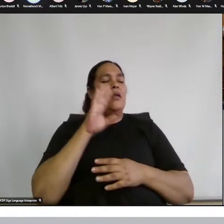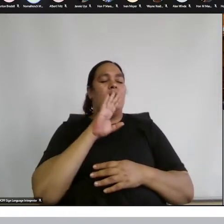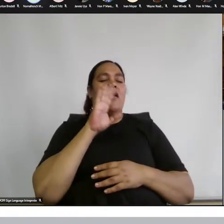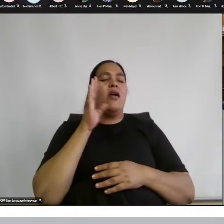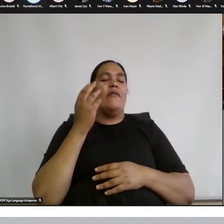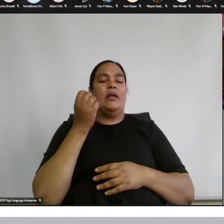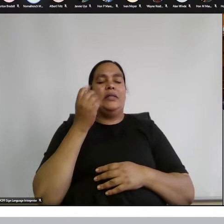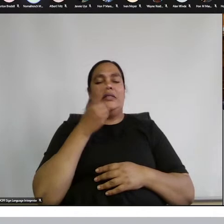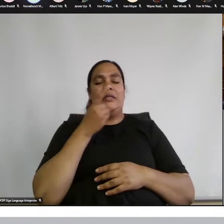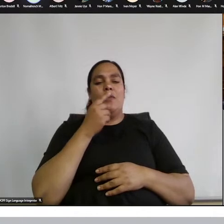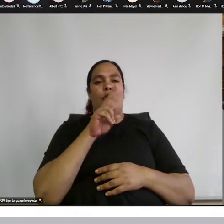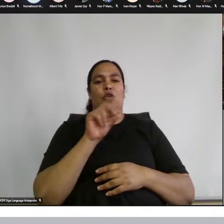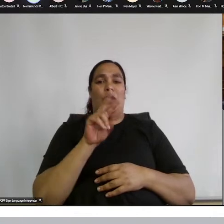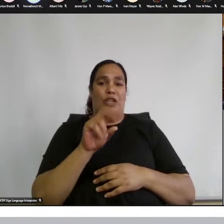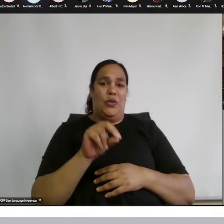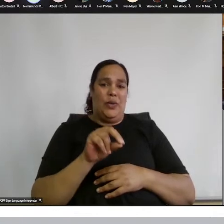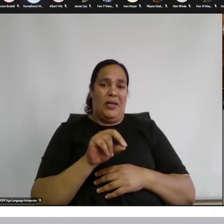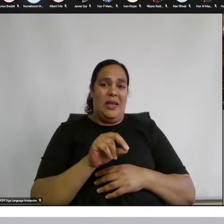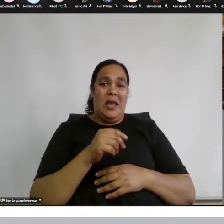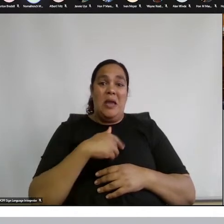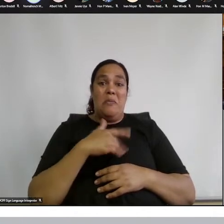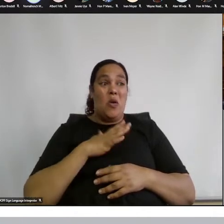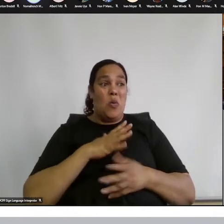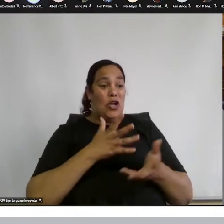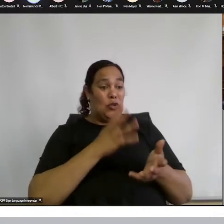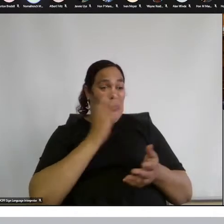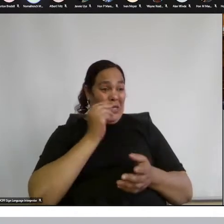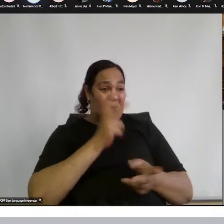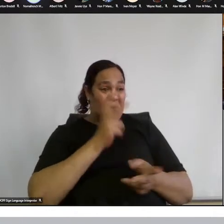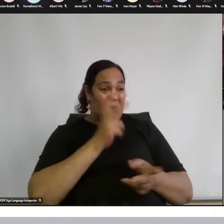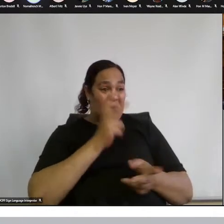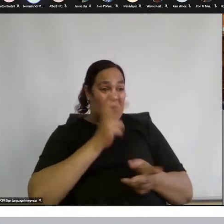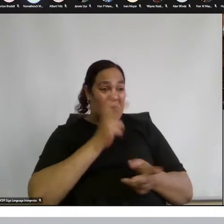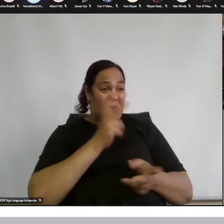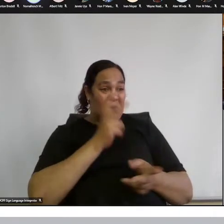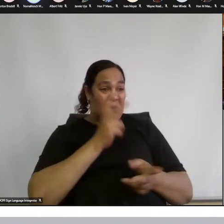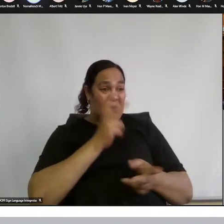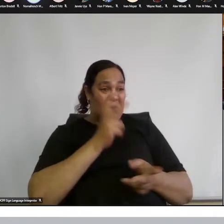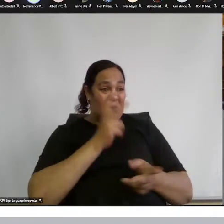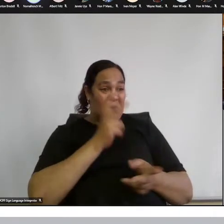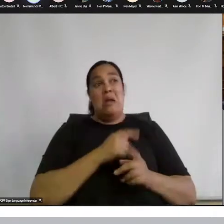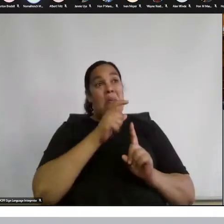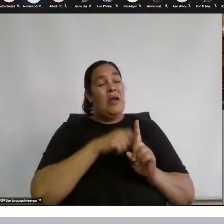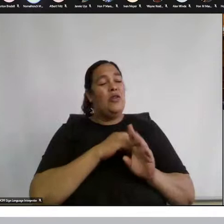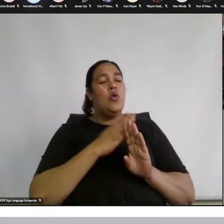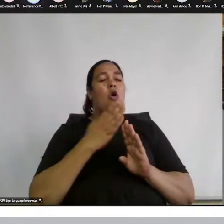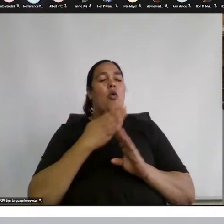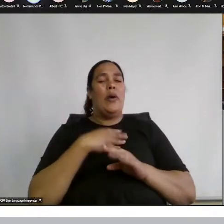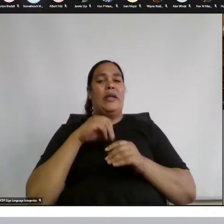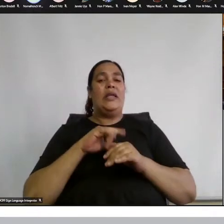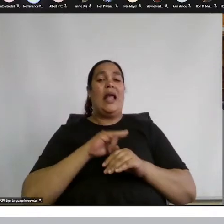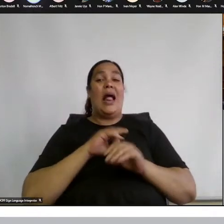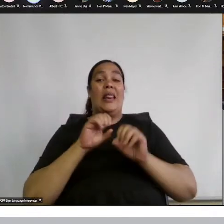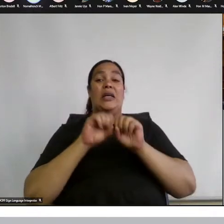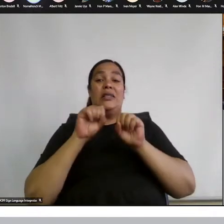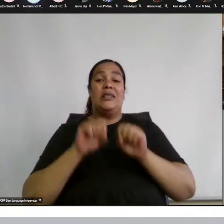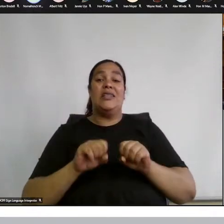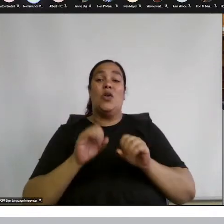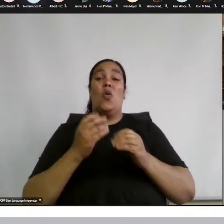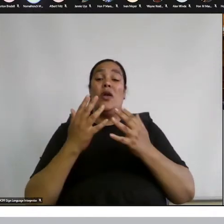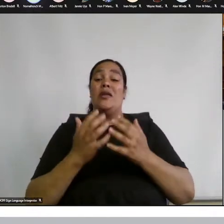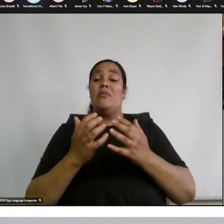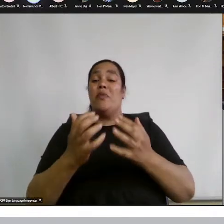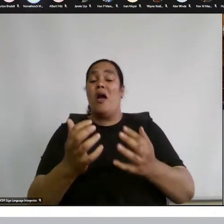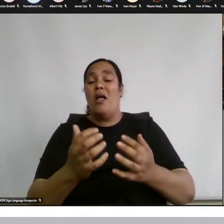December 2020. I wouldn't want to have that December. Actually, no person in the health system, actually even in the cabinet, the